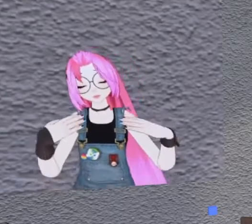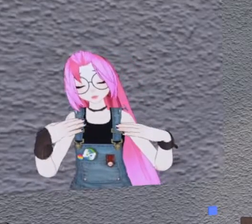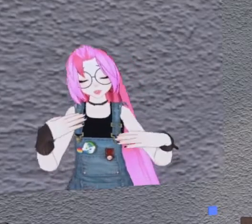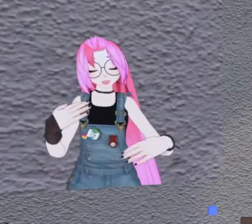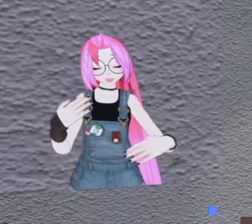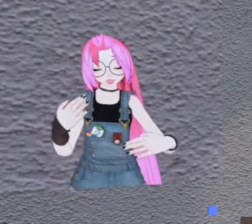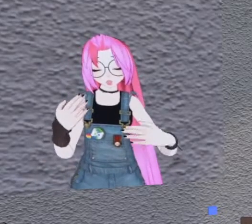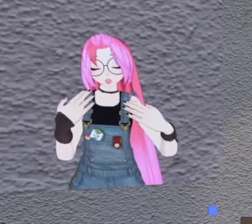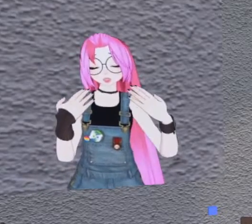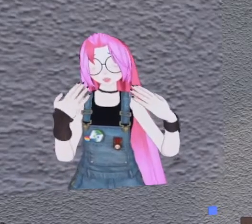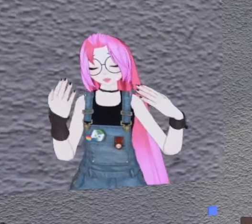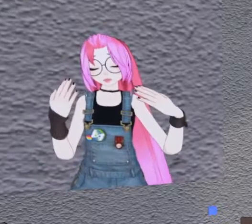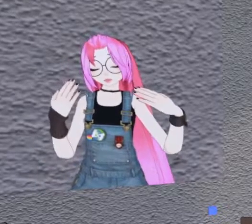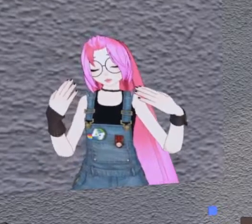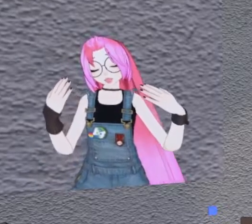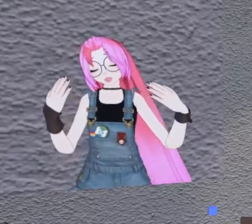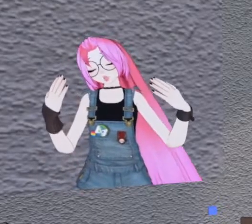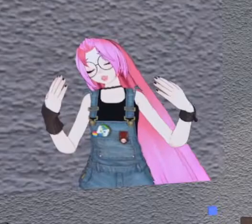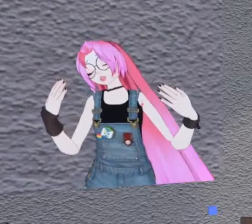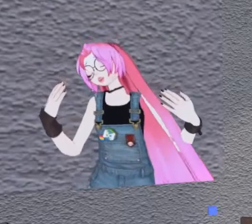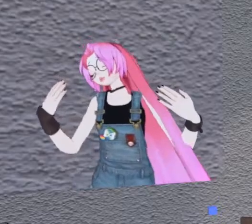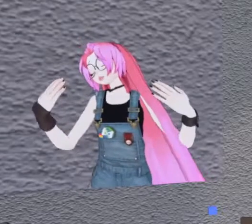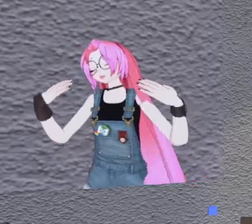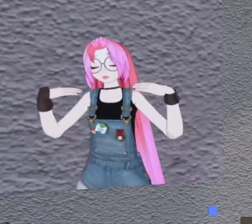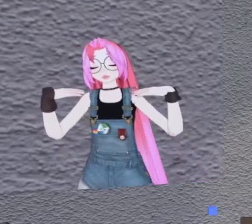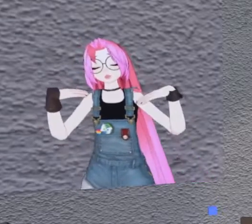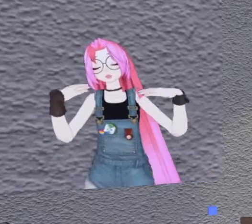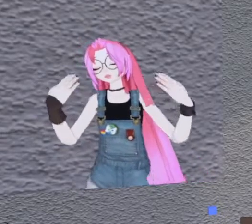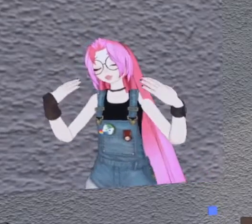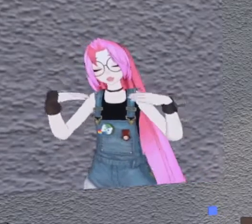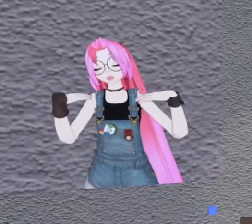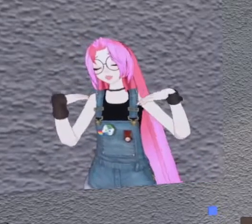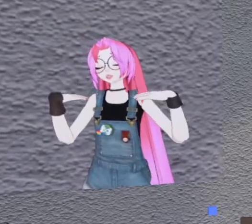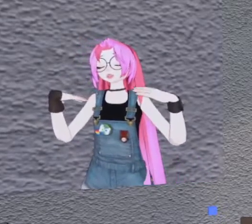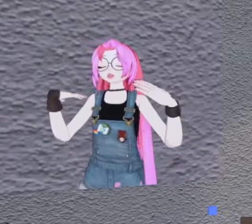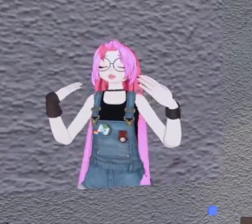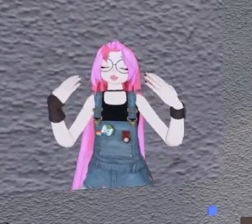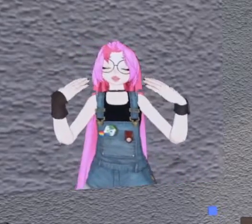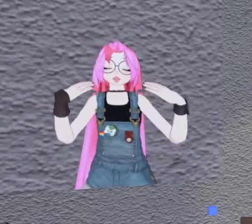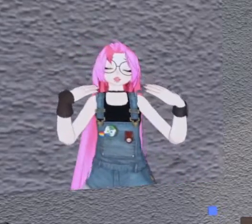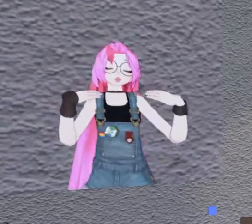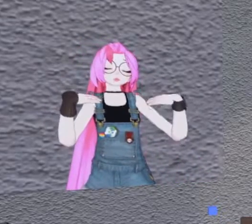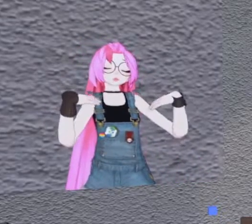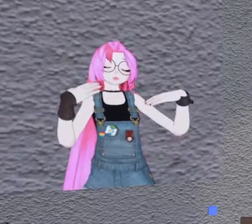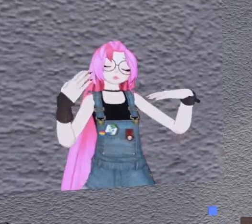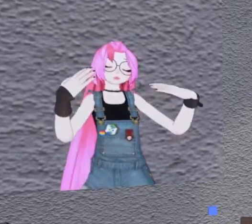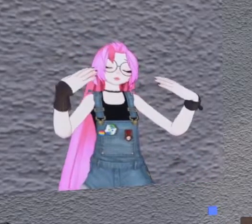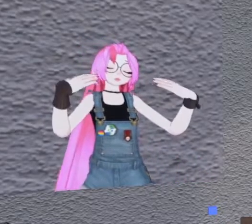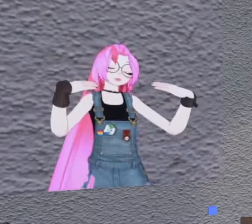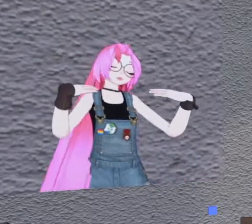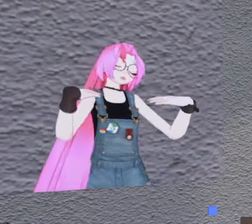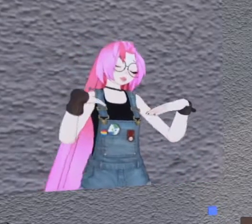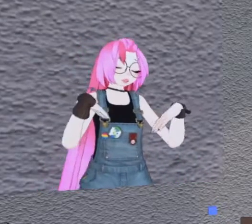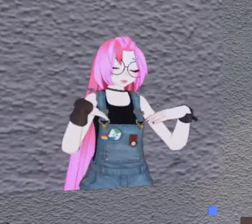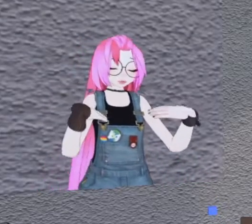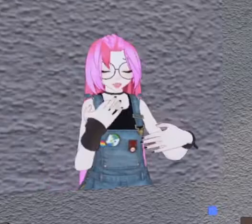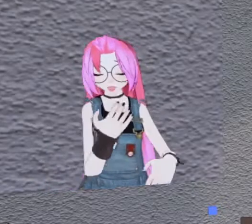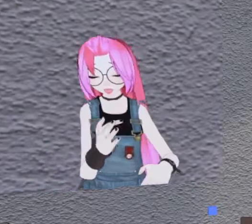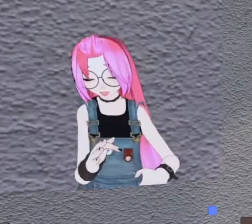And this is cool, like cool down. Whew, you need to fan yourself. You're getting cool. Whew, it's hot. I